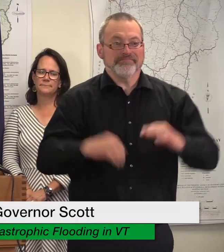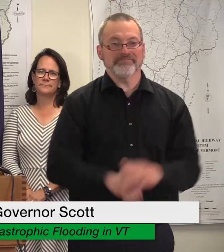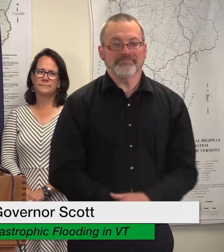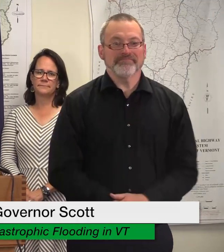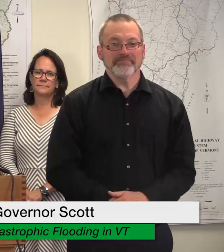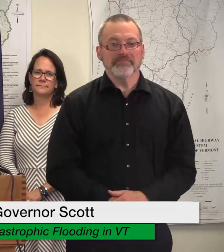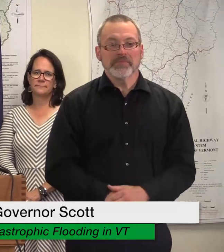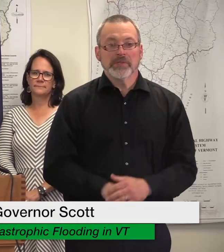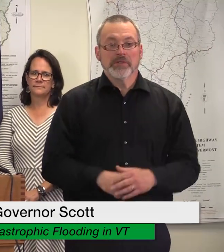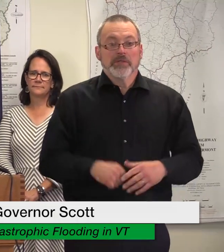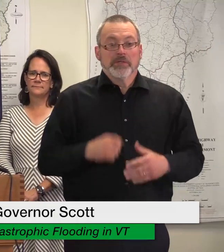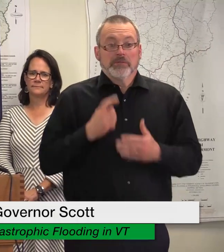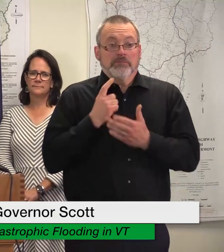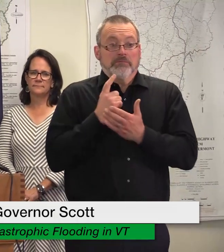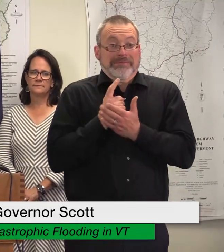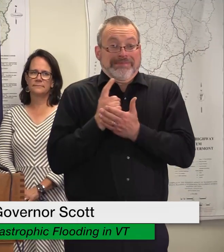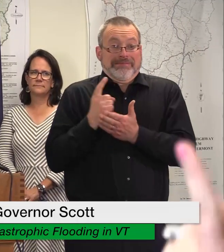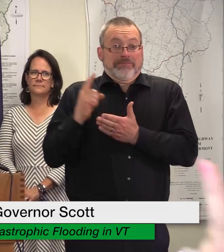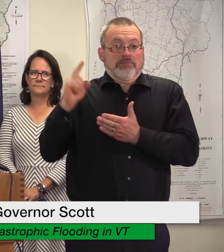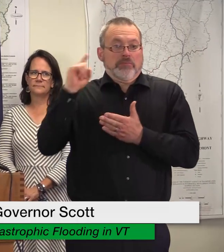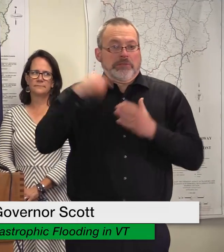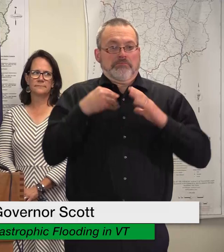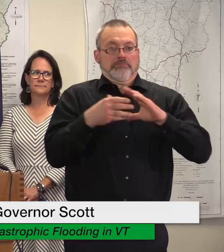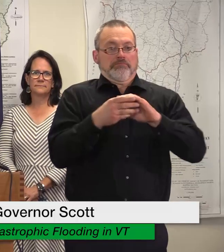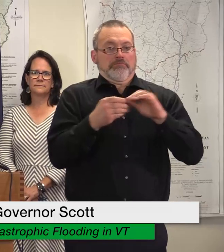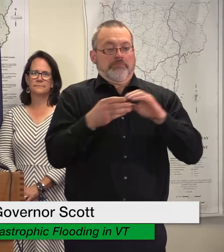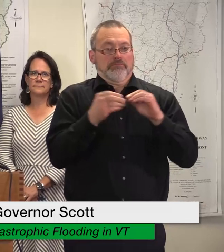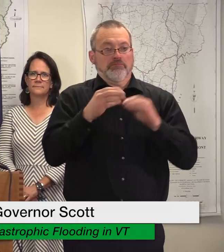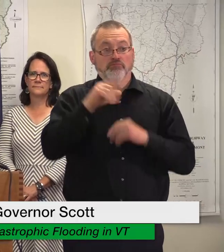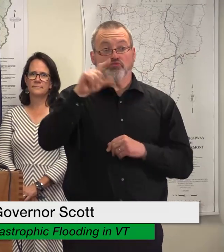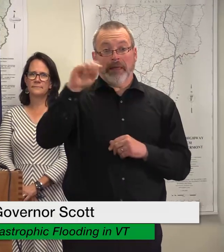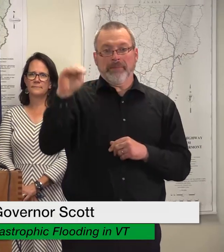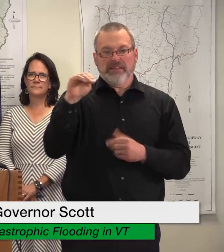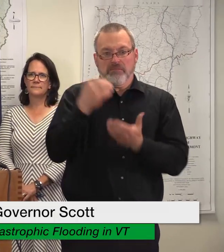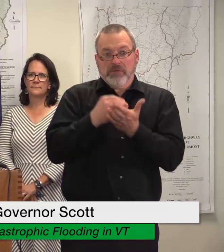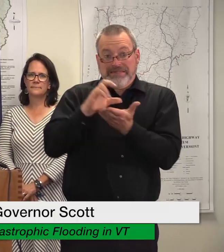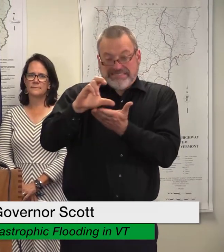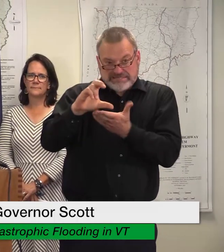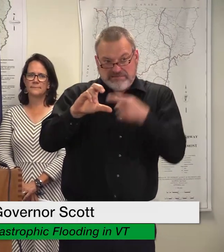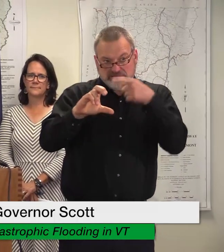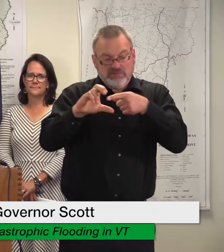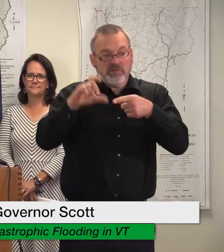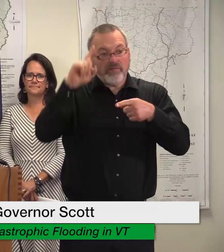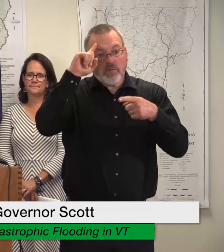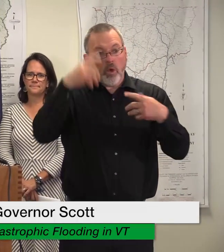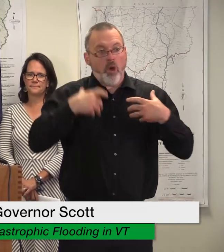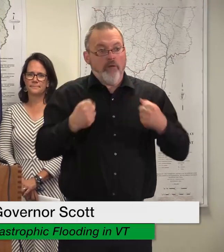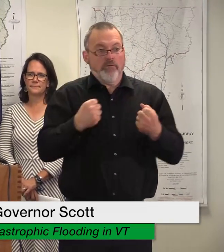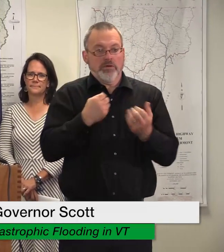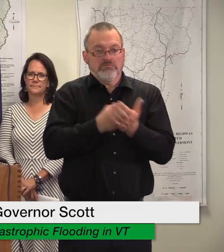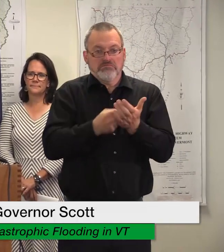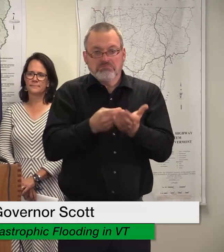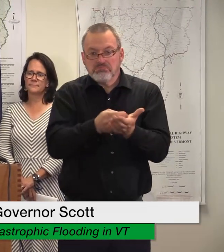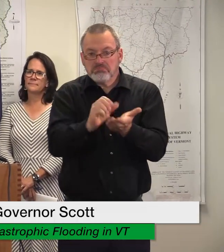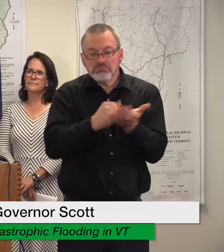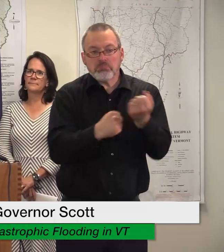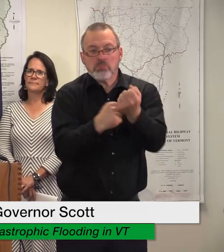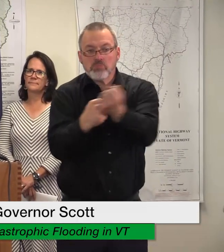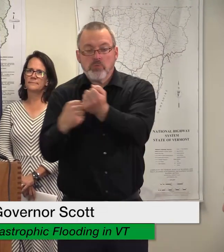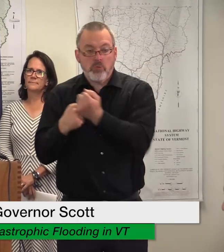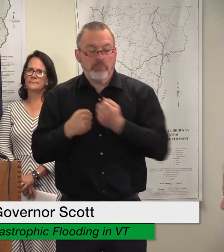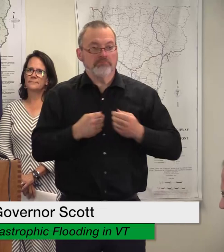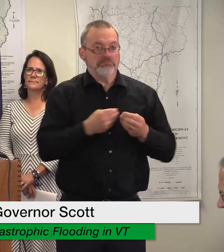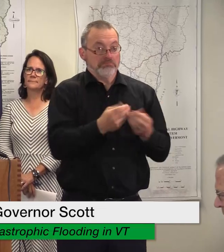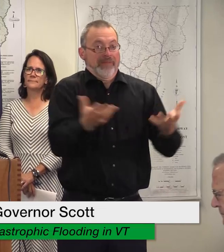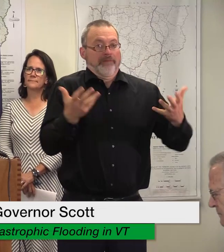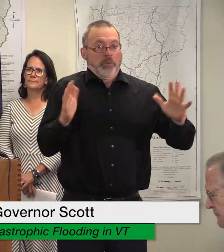Last week, we announced the $20 million business recovery grant program we're rolling out. As a reminder, the goal